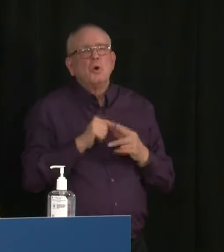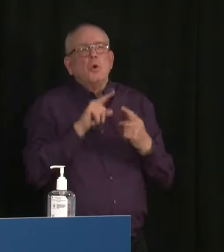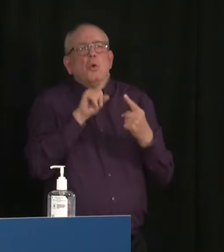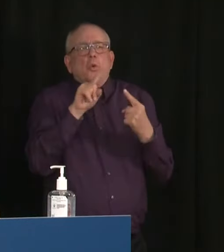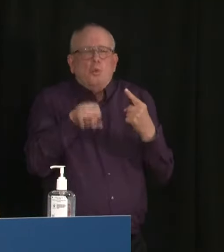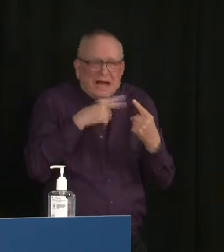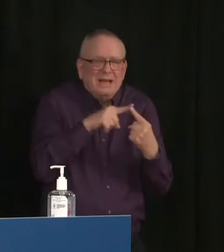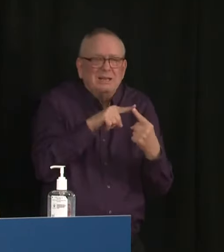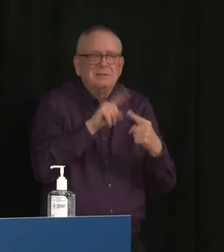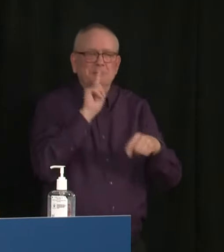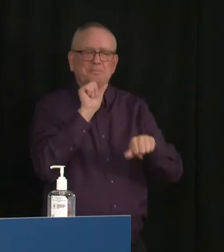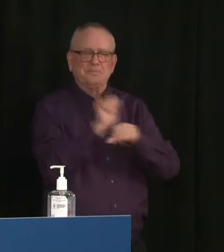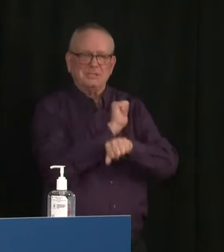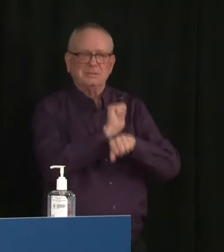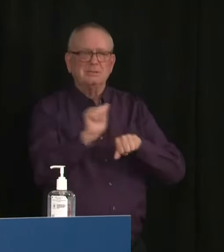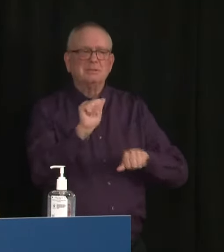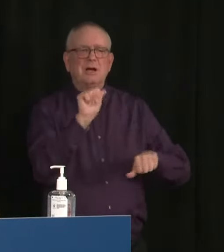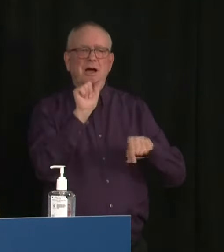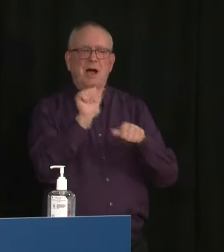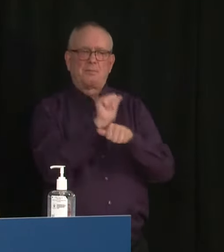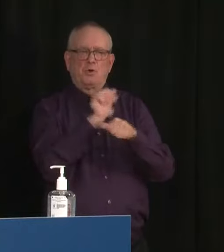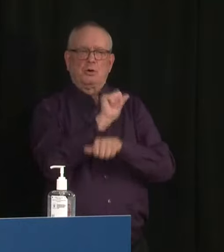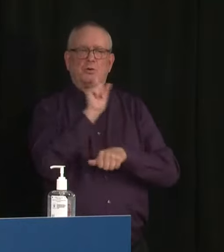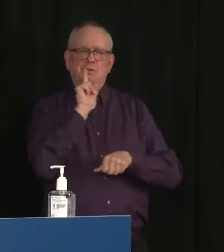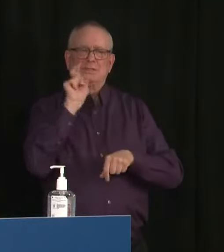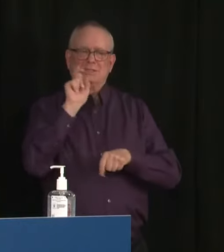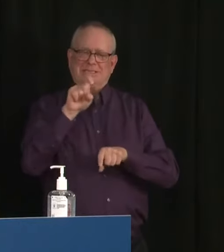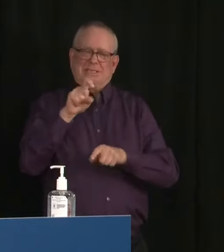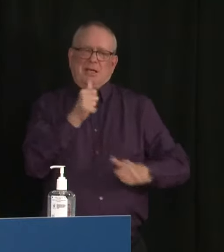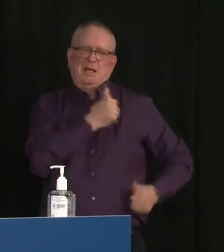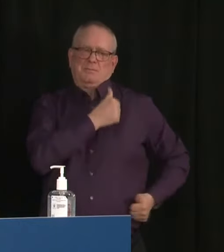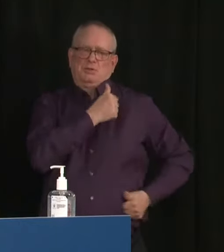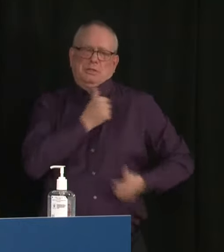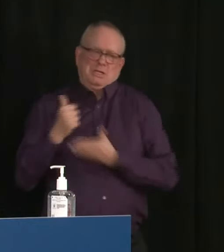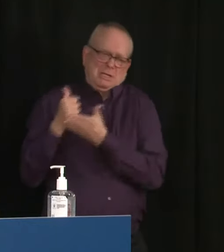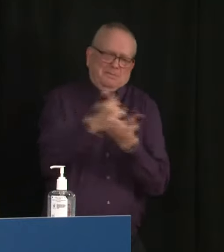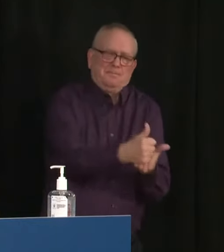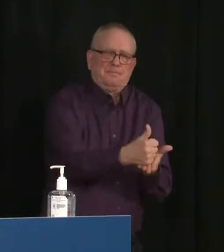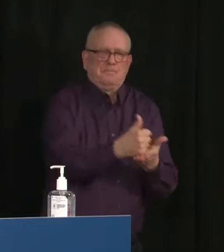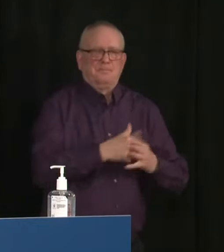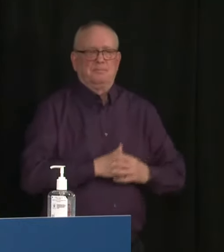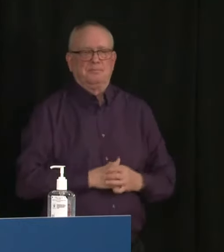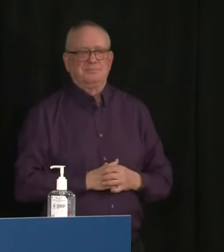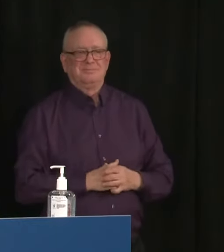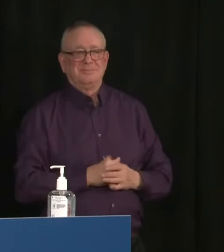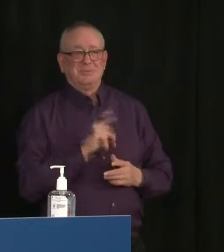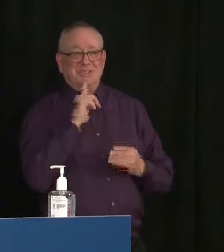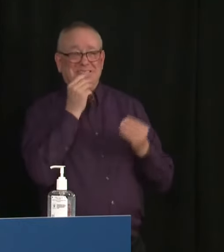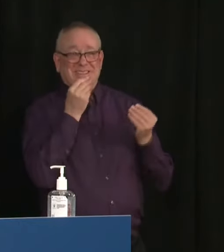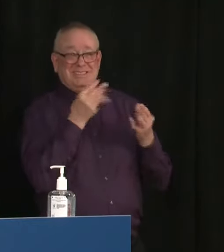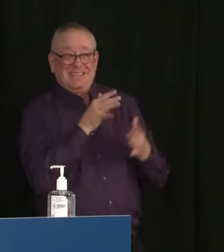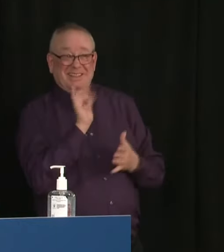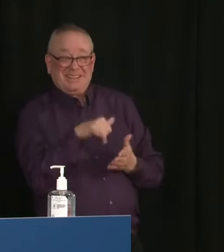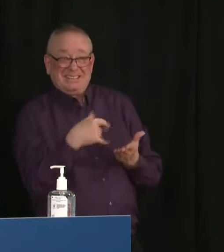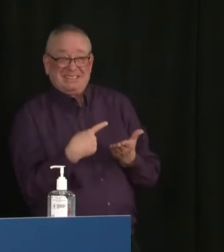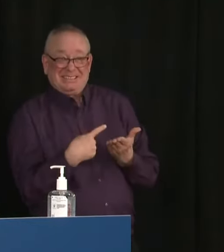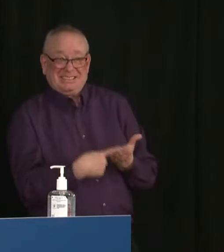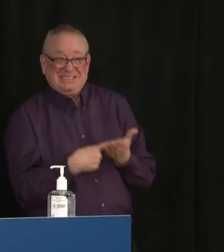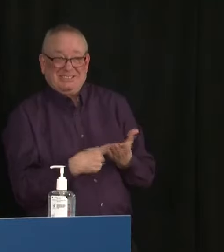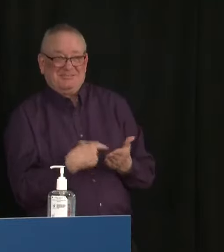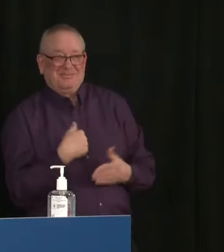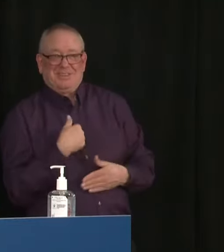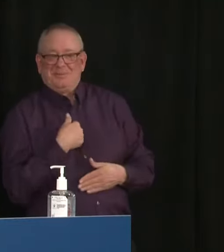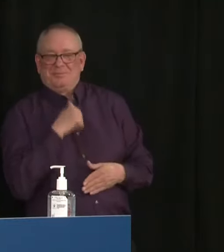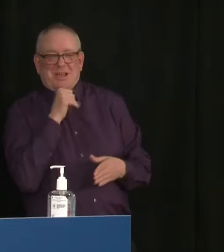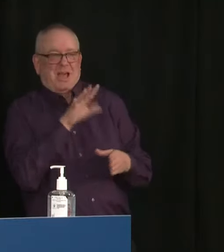Unfortunately, the conversations about any potential aid from the military are not ones that I have any details on.